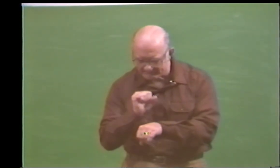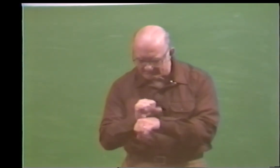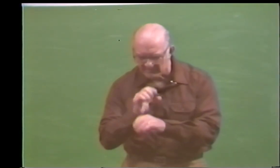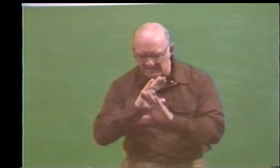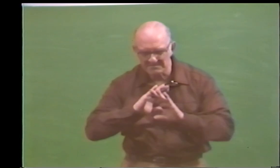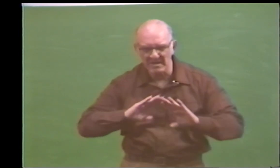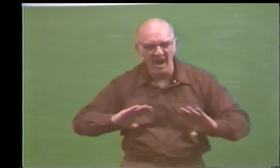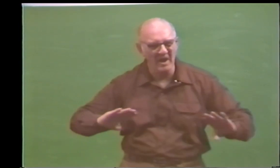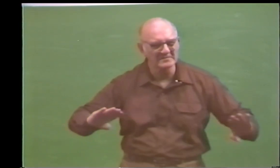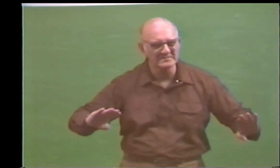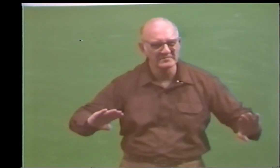in silence.